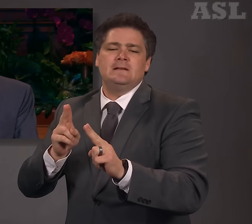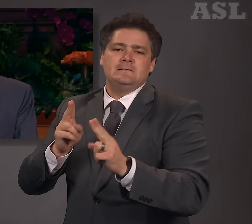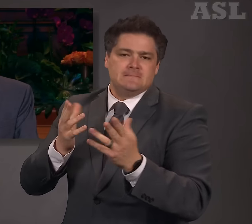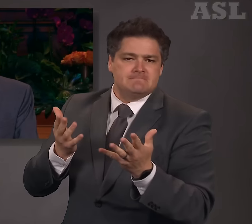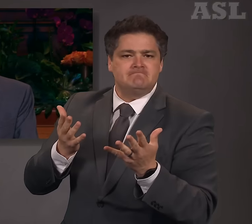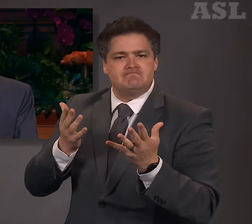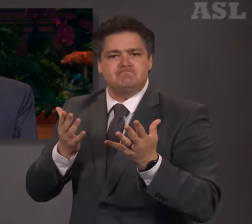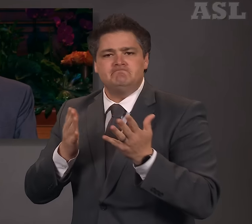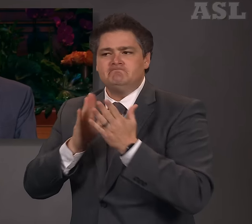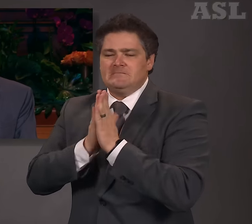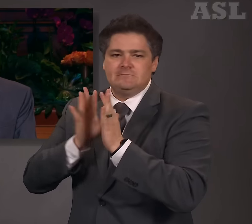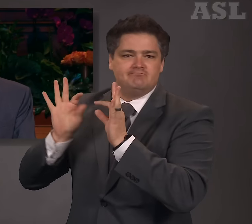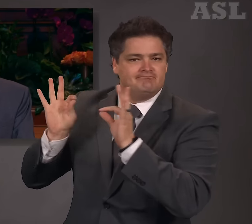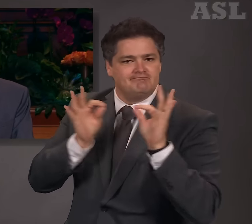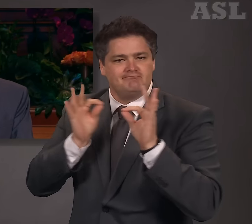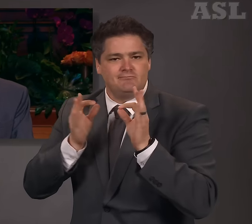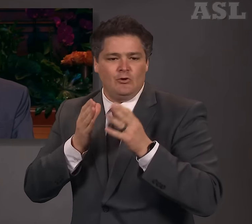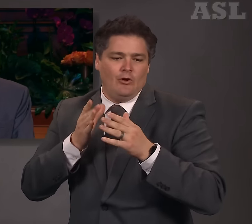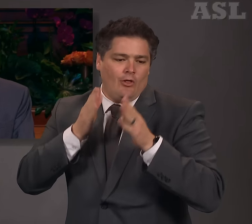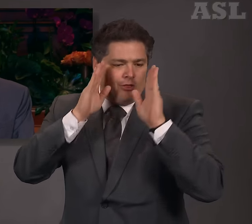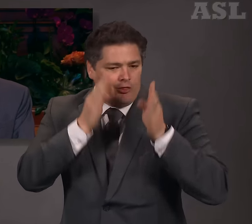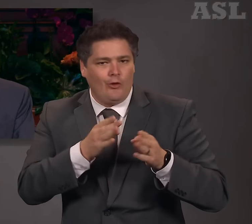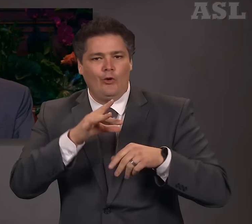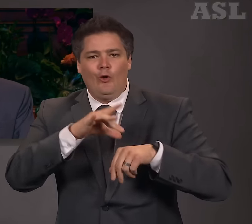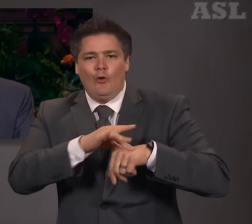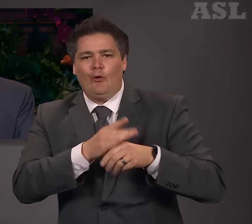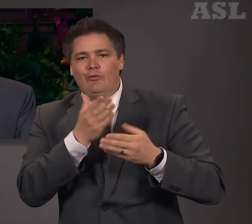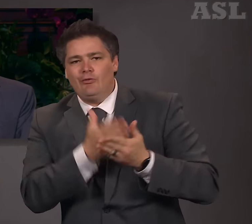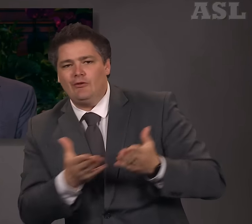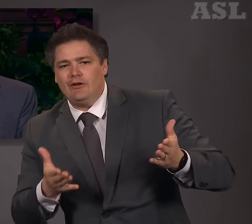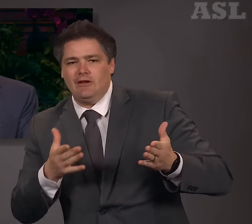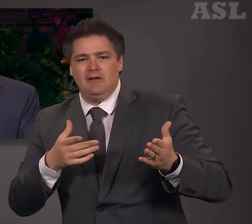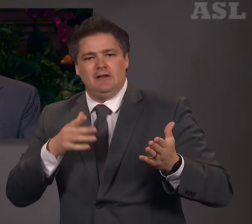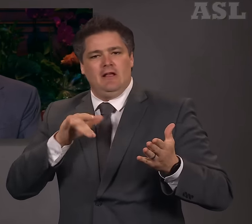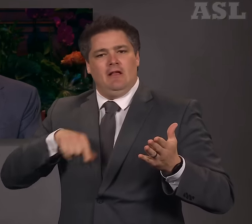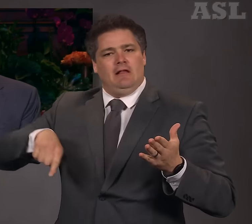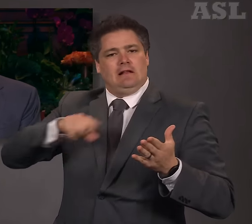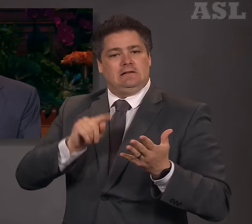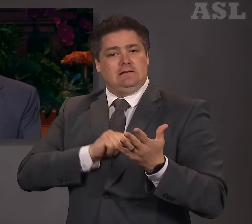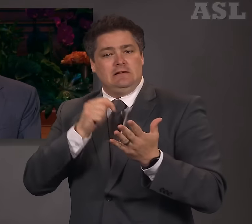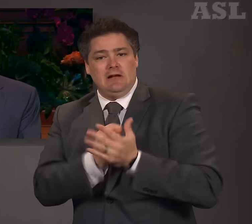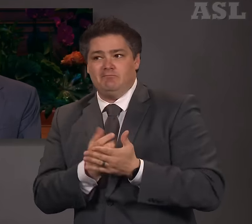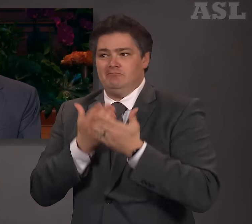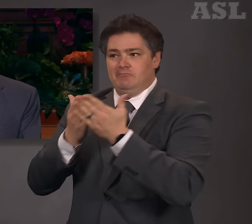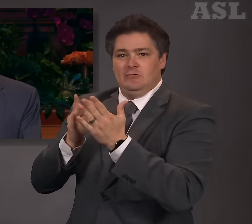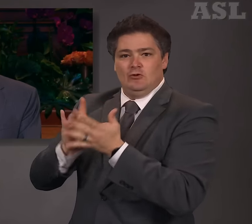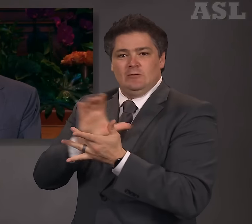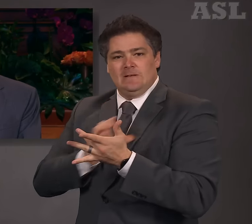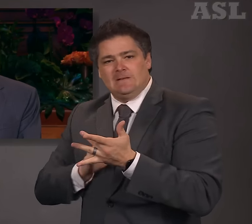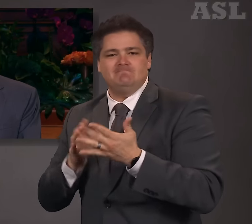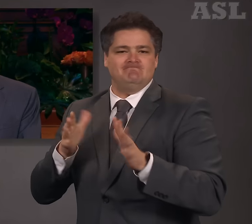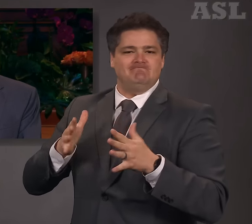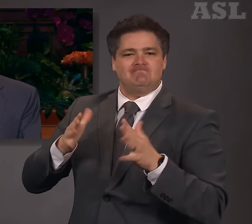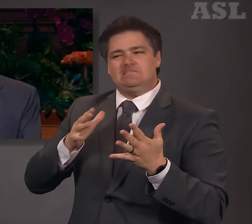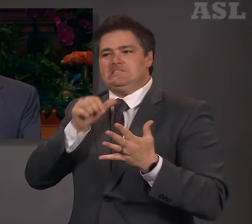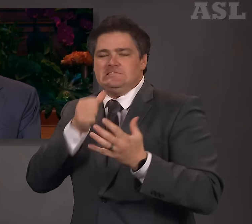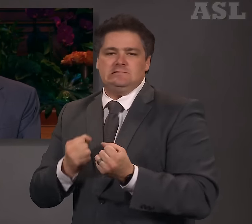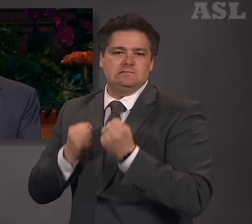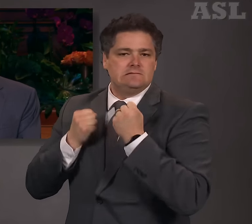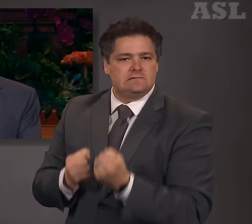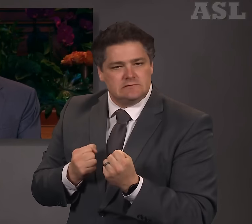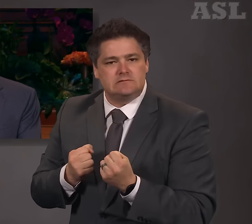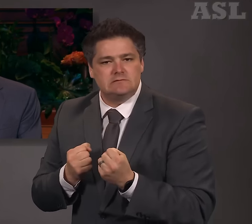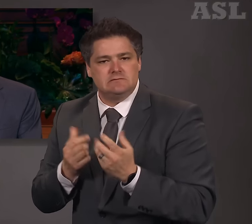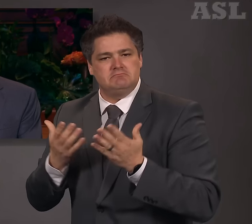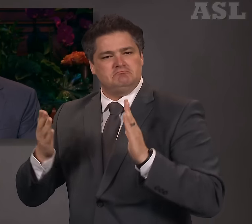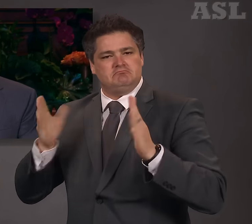are not valiant in the testimony of Jesus. By contrast, those in the lower telestial kingdom are those